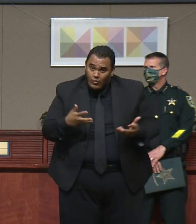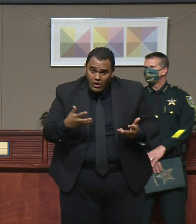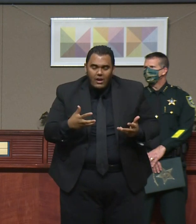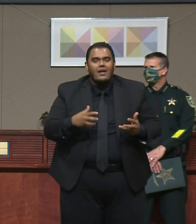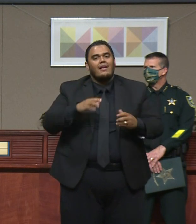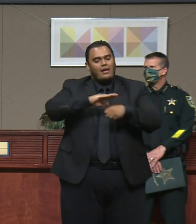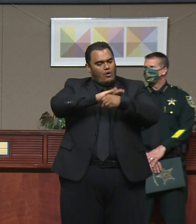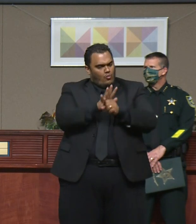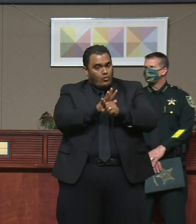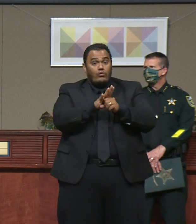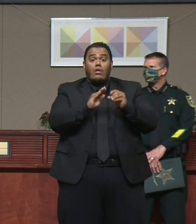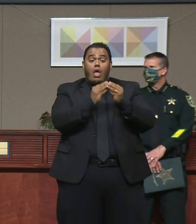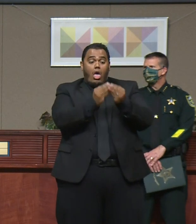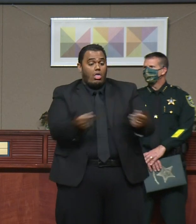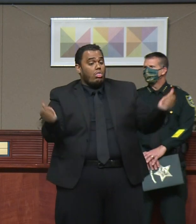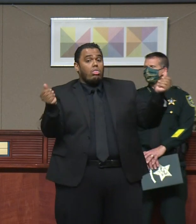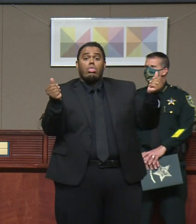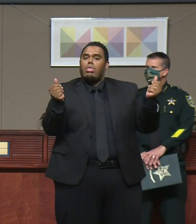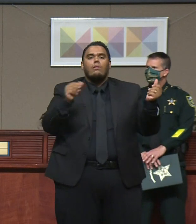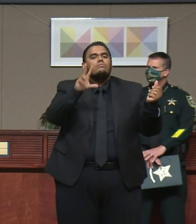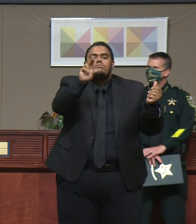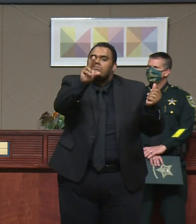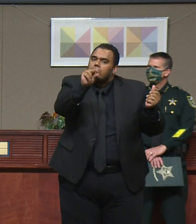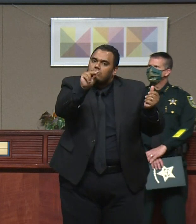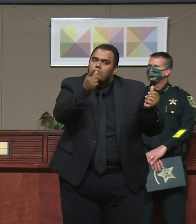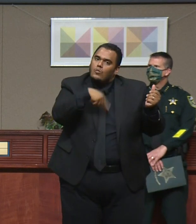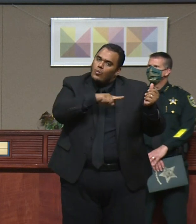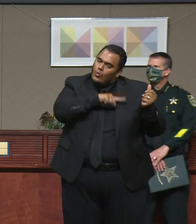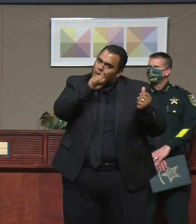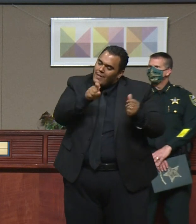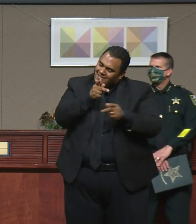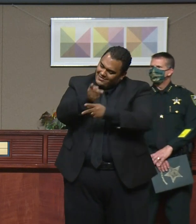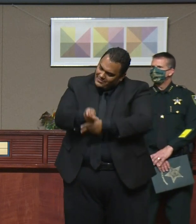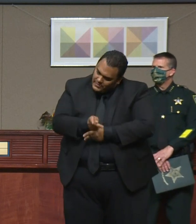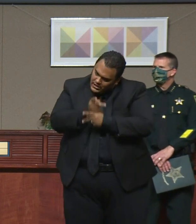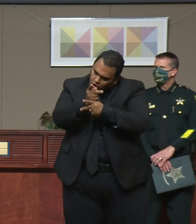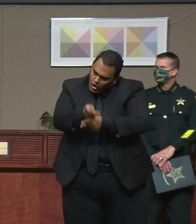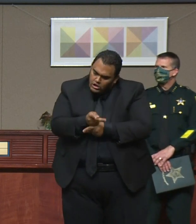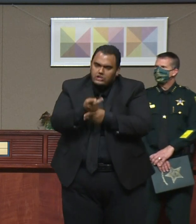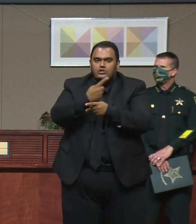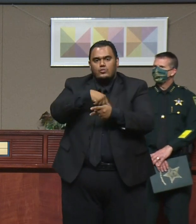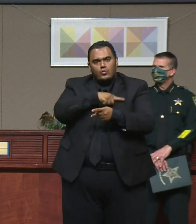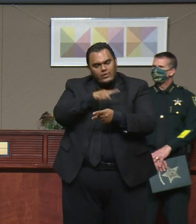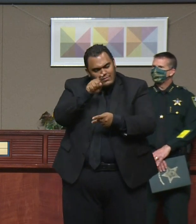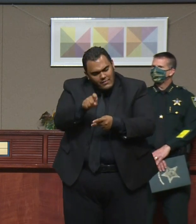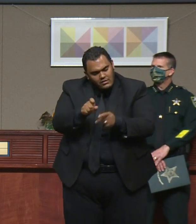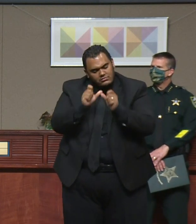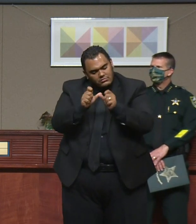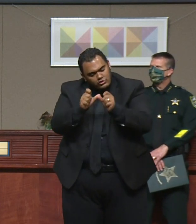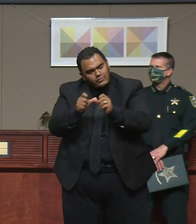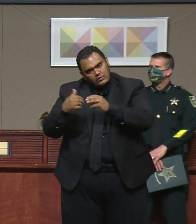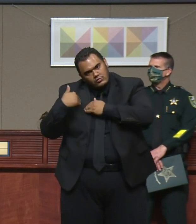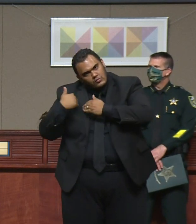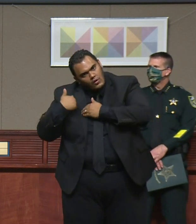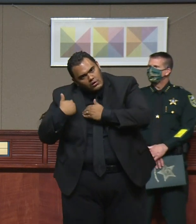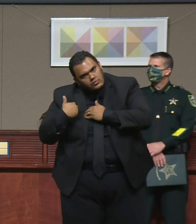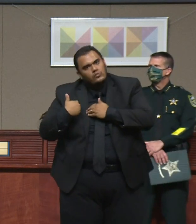doesn't mean that we can stop being cautious. Instead, we must continue to be responsible by practicing physical